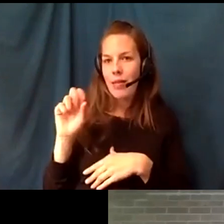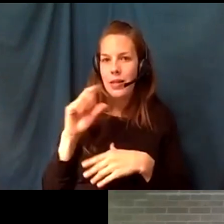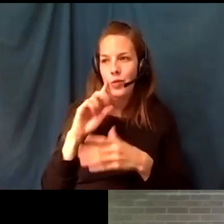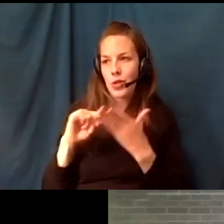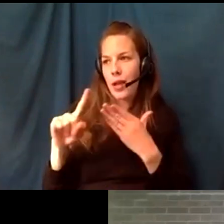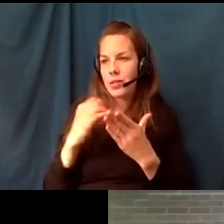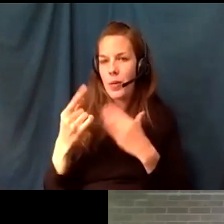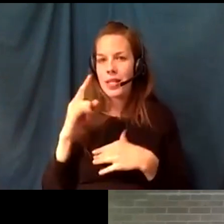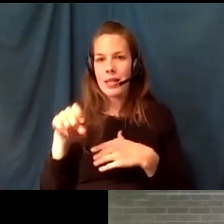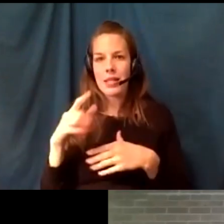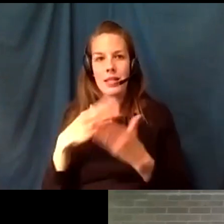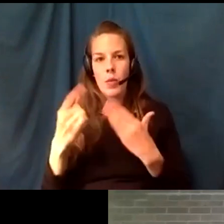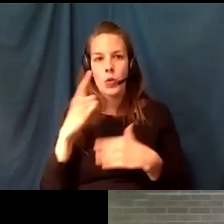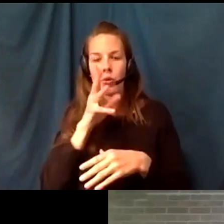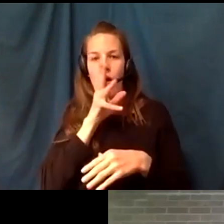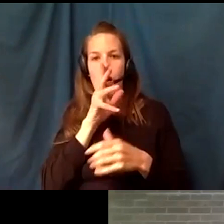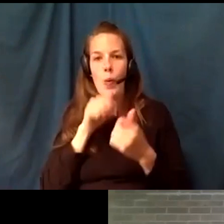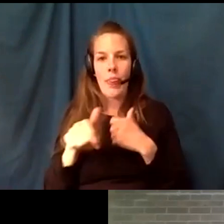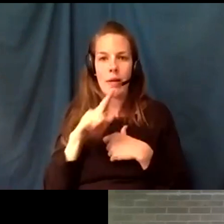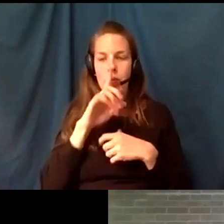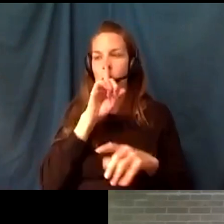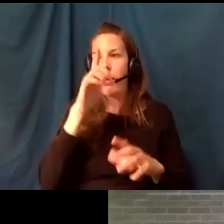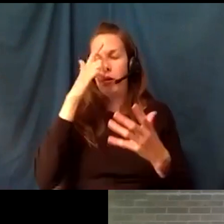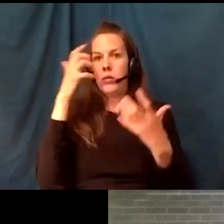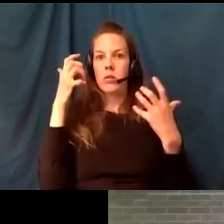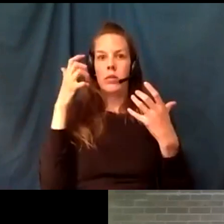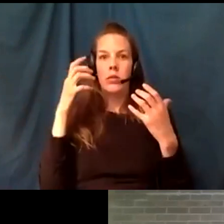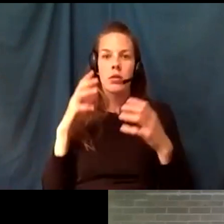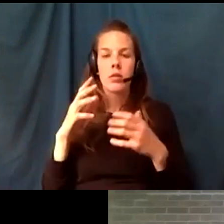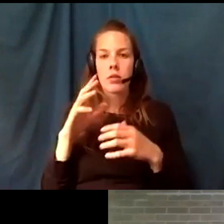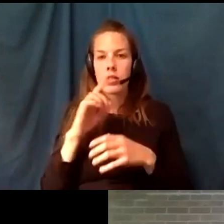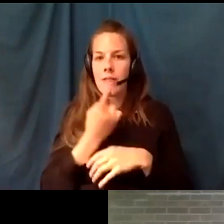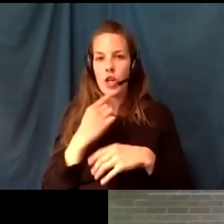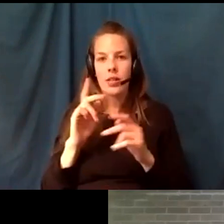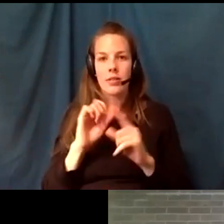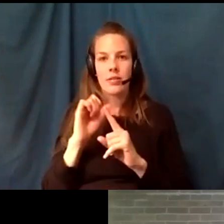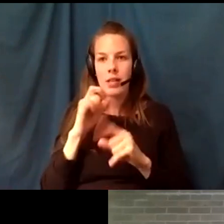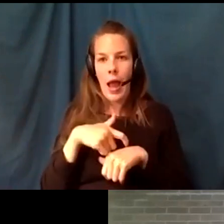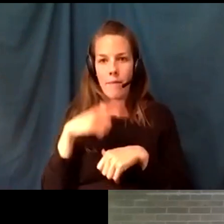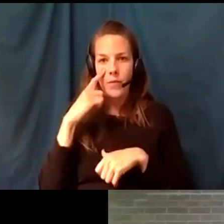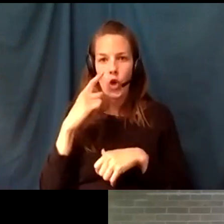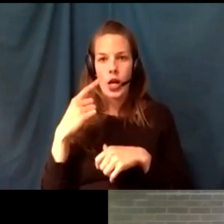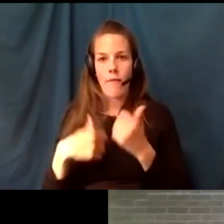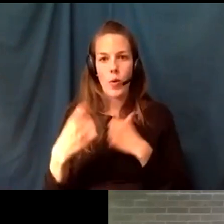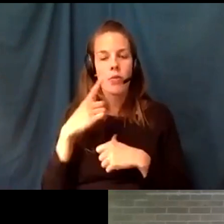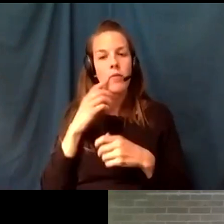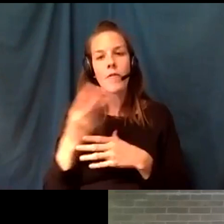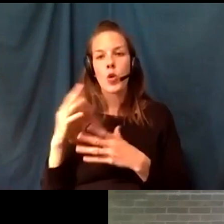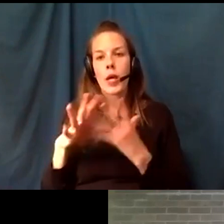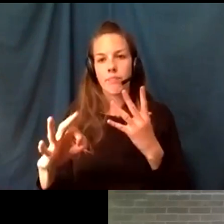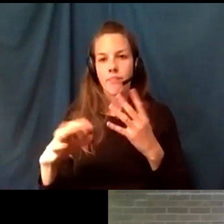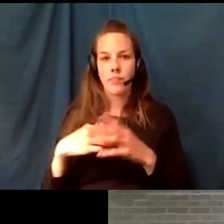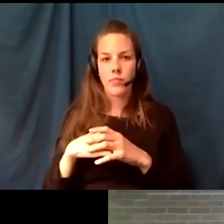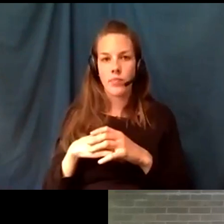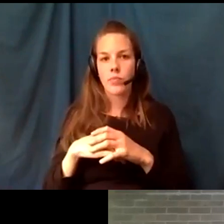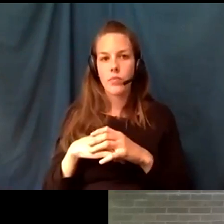to because it really was a traumatizing time for everyone. And we were offering a couple options. We were